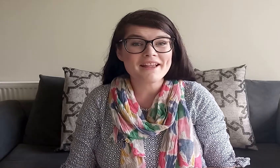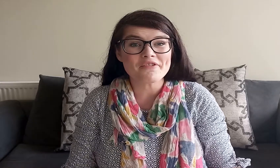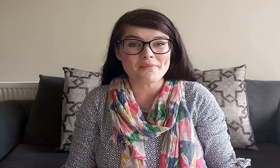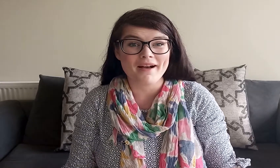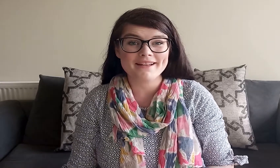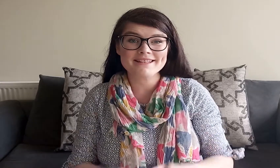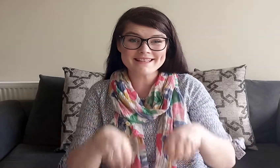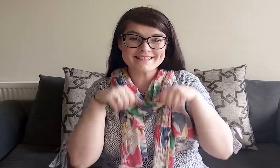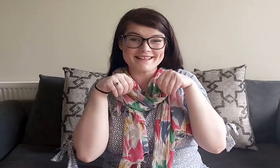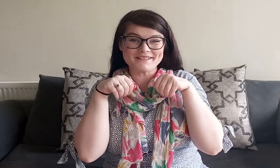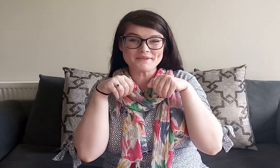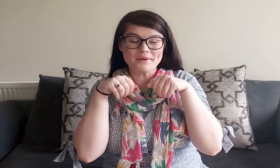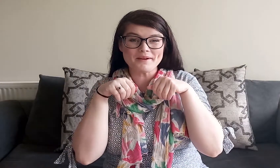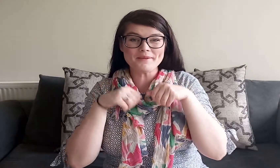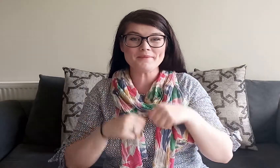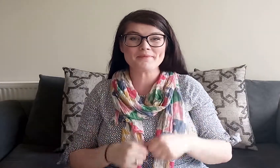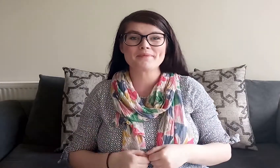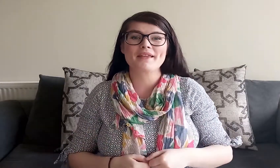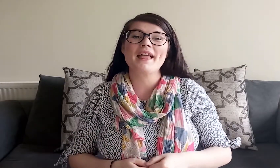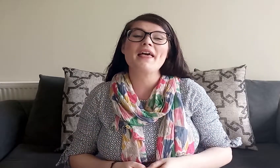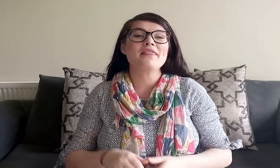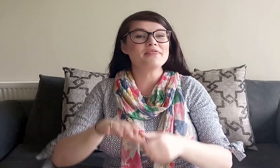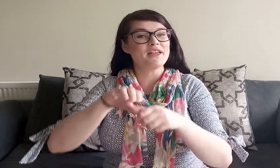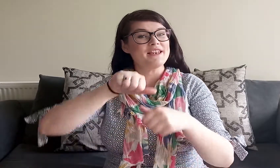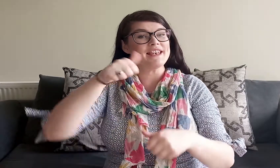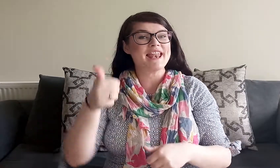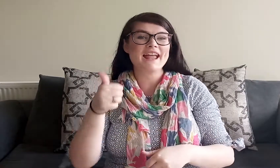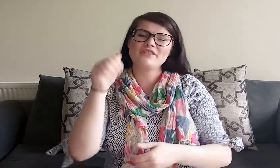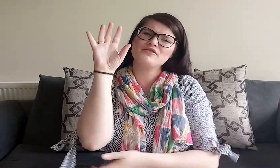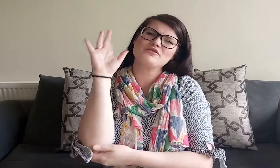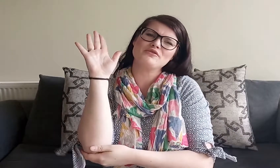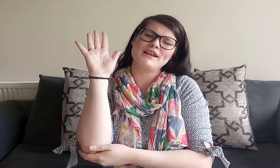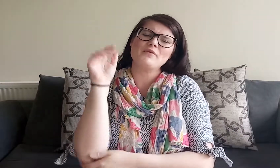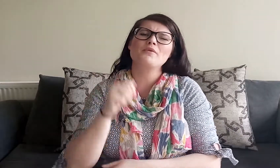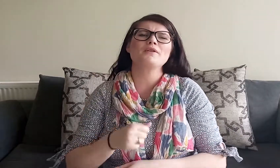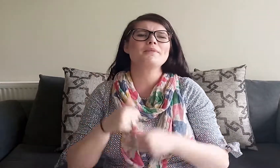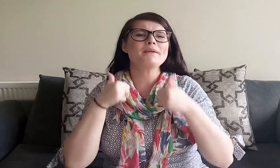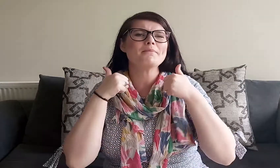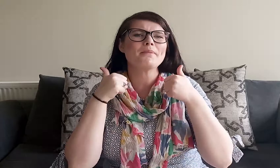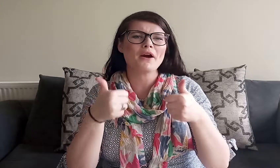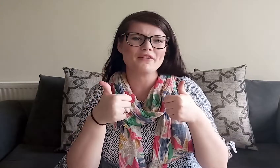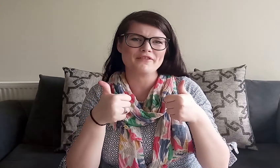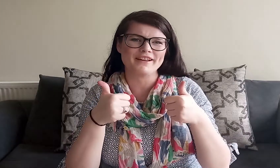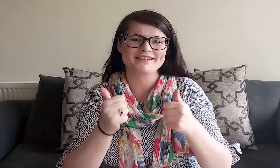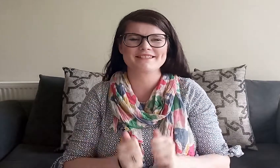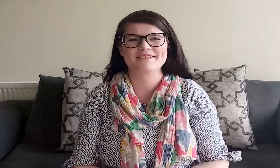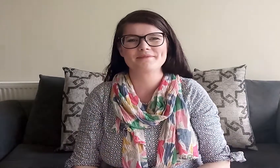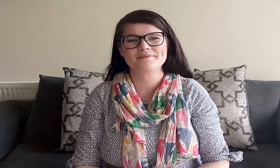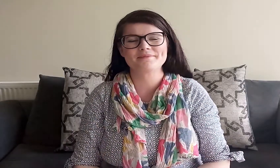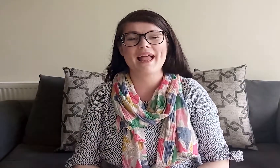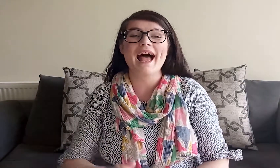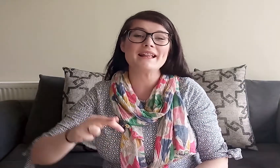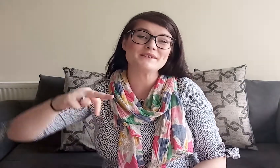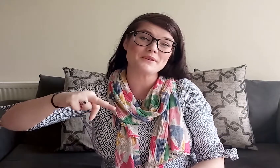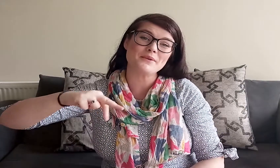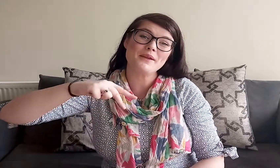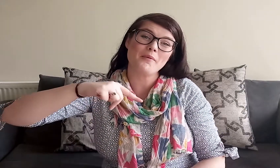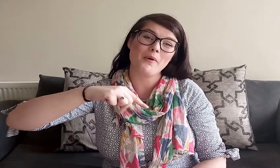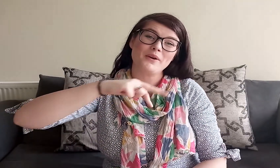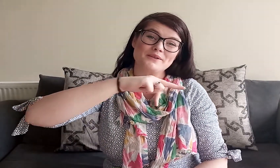Never mind, said the squirrel. The next tree will be perfect. And so they walked on.